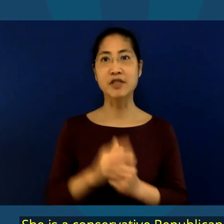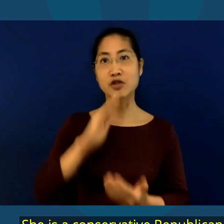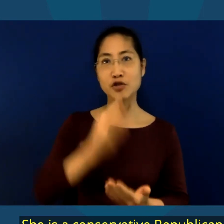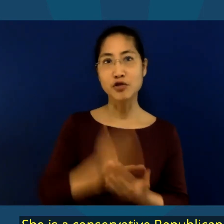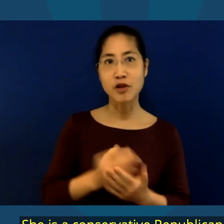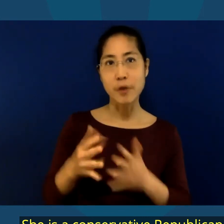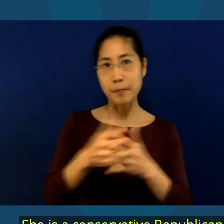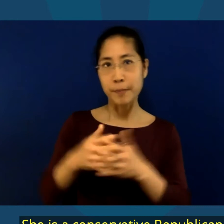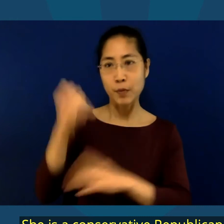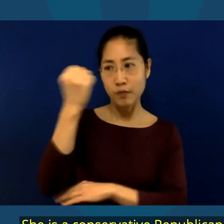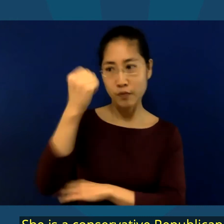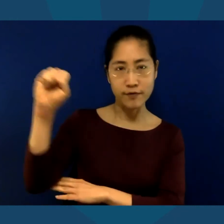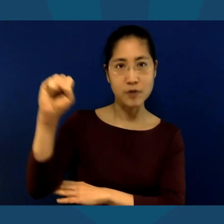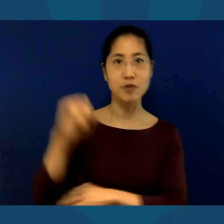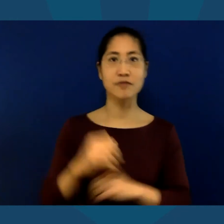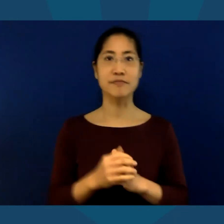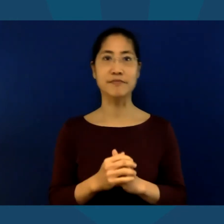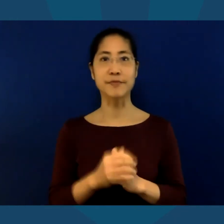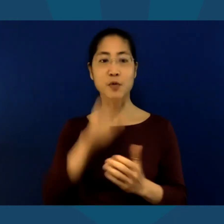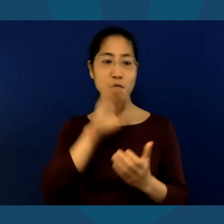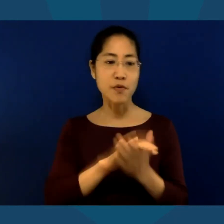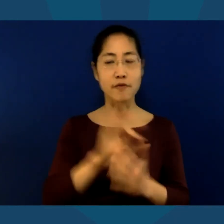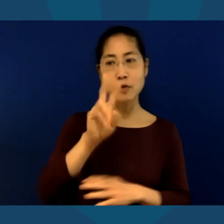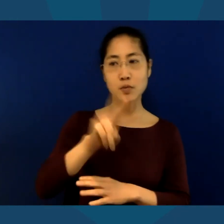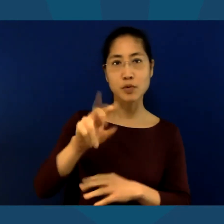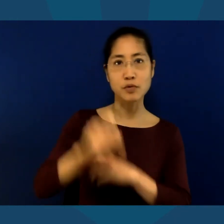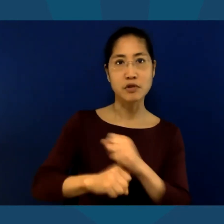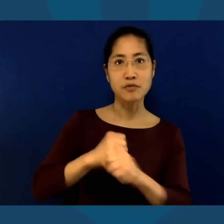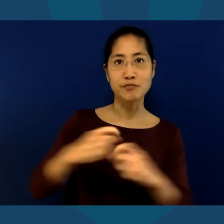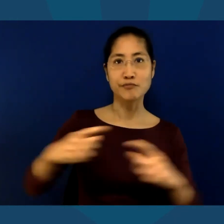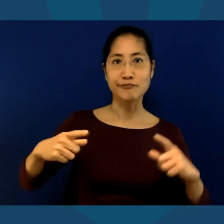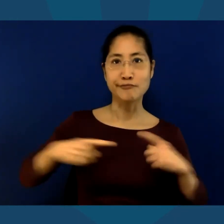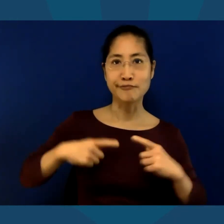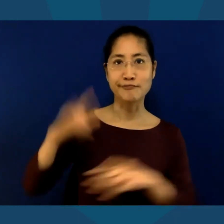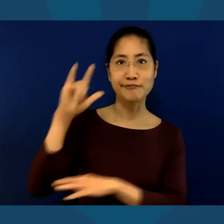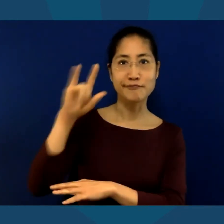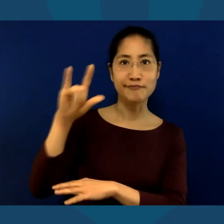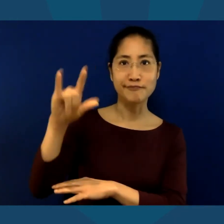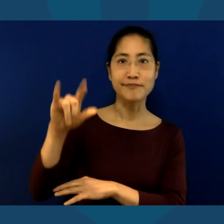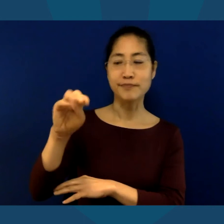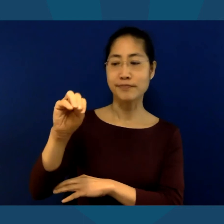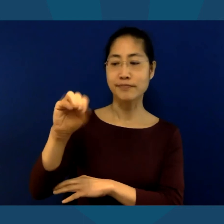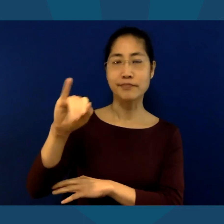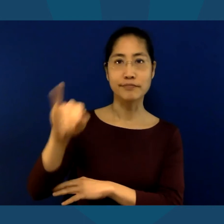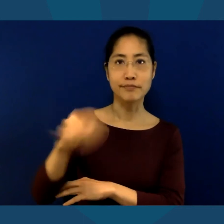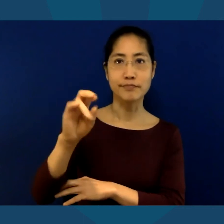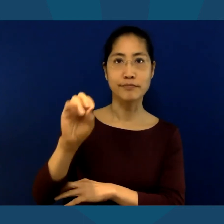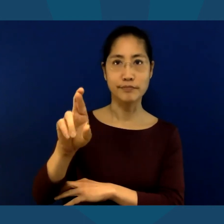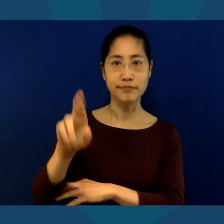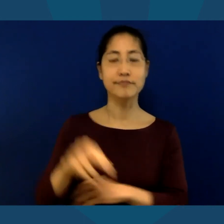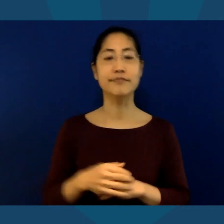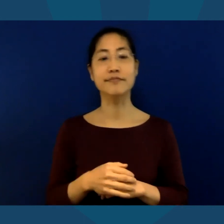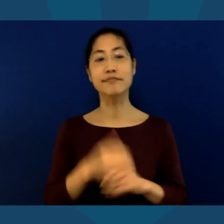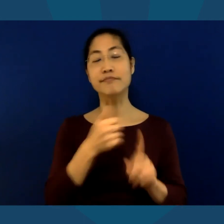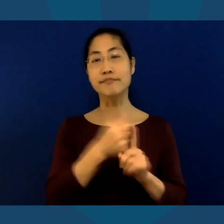36-year-strong Tucsonan, daughter of the American Revolution, wife of 22-year retired